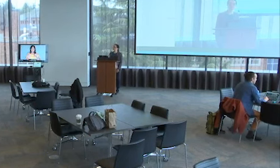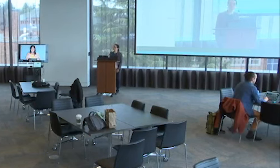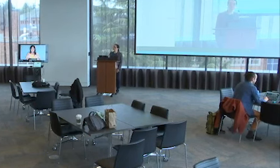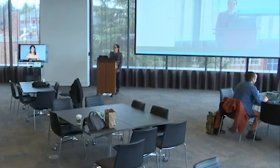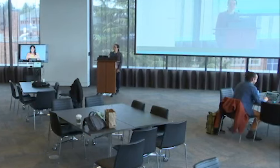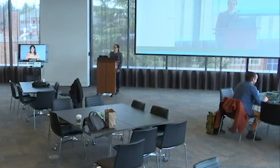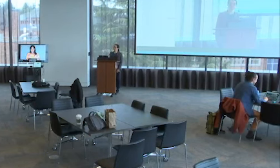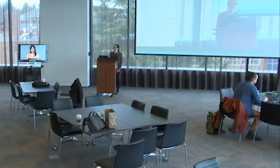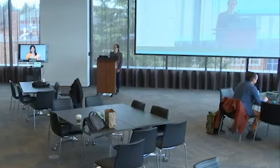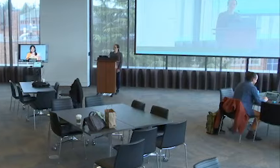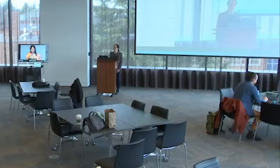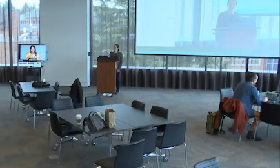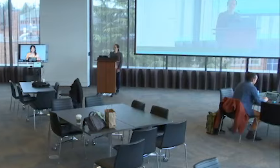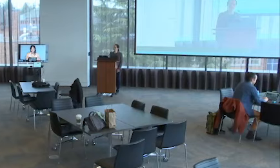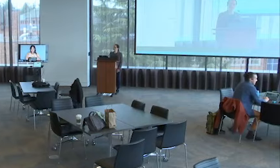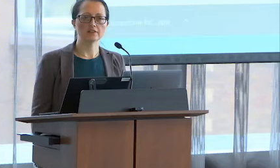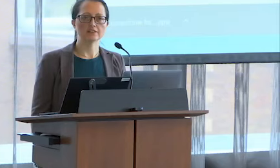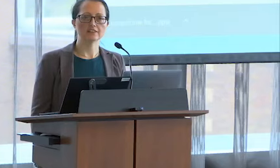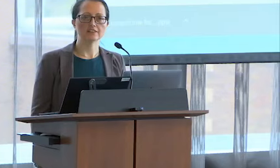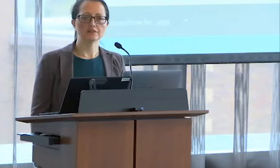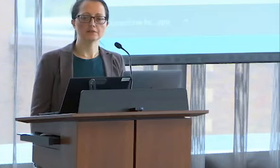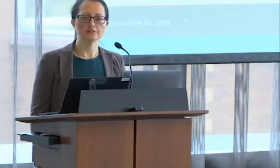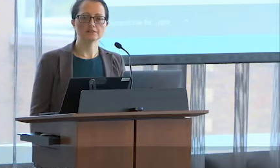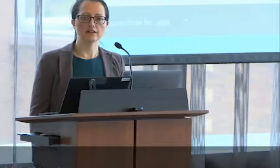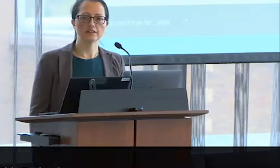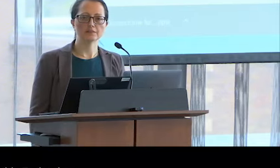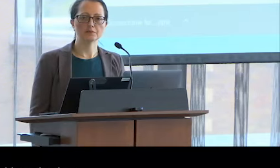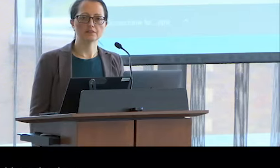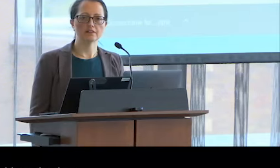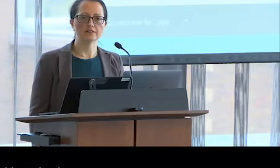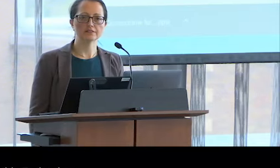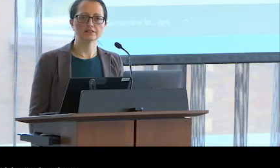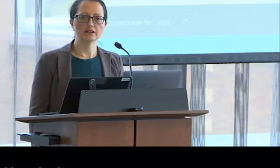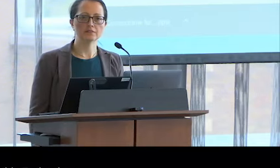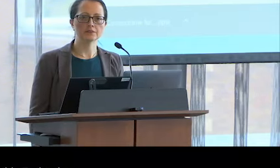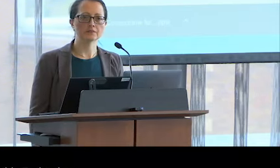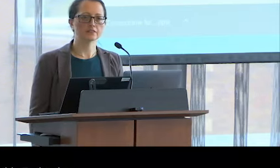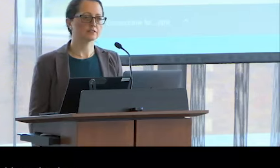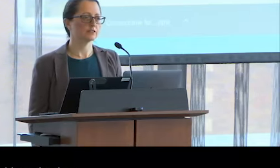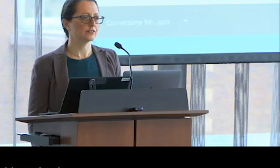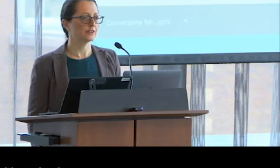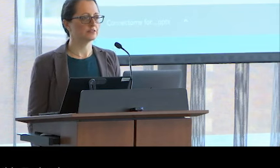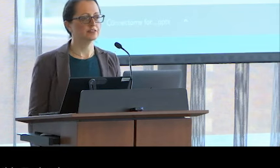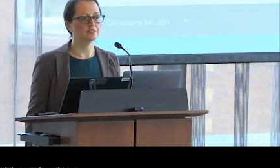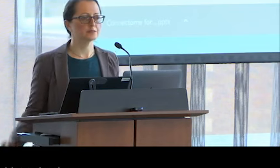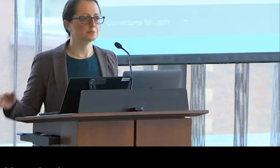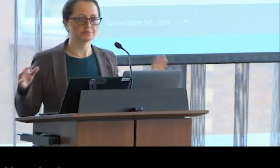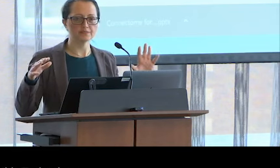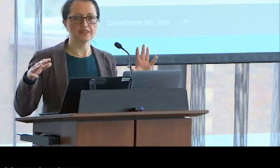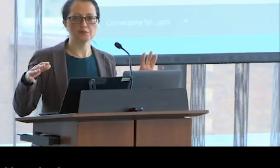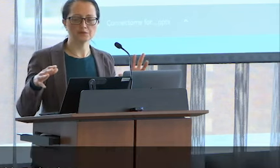be a little bit of slides, but a lot of common discussions. So having